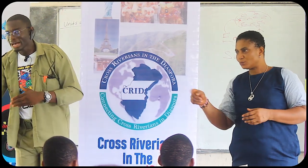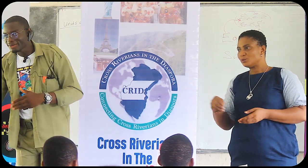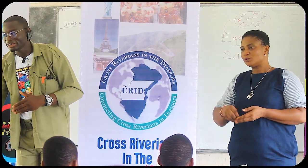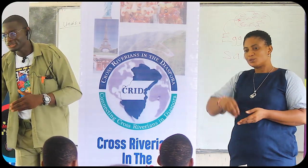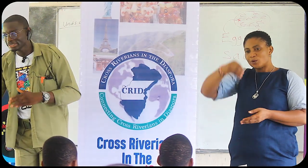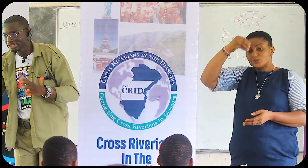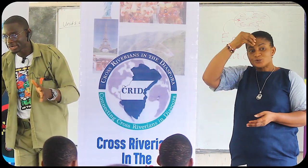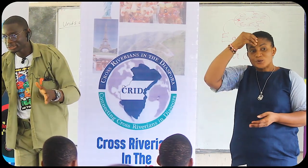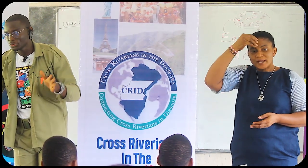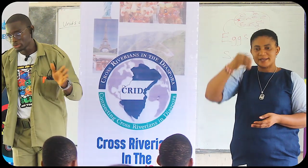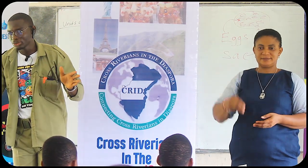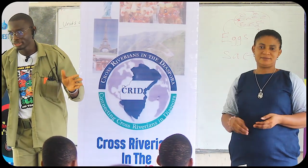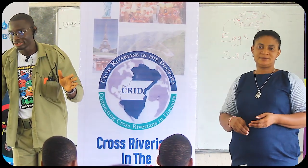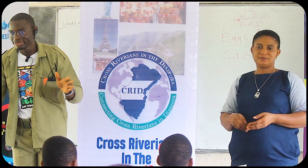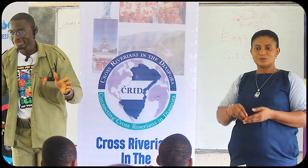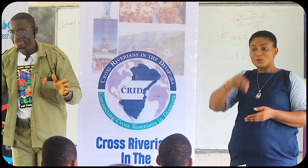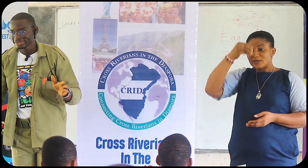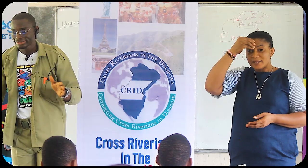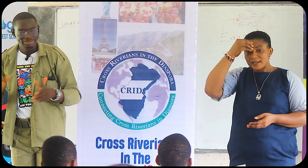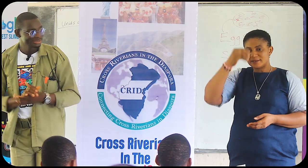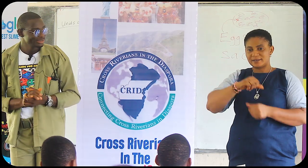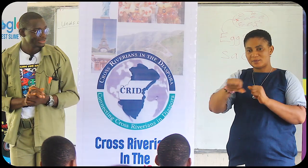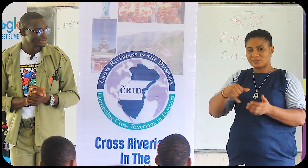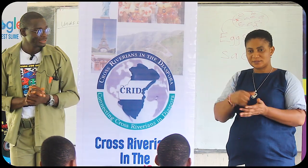interact or have an interesting interaction with you students.